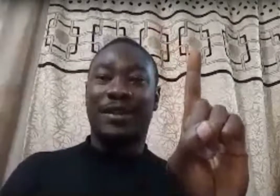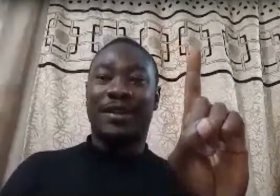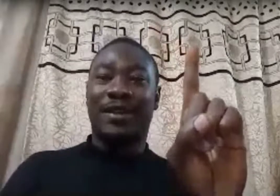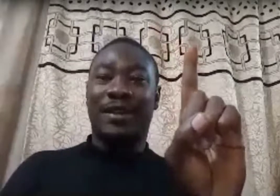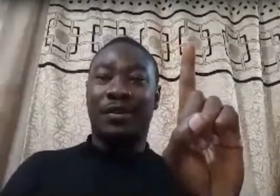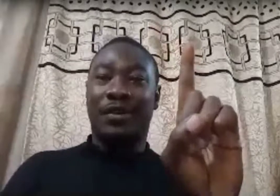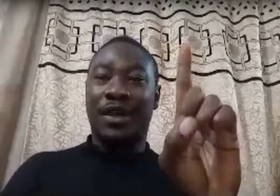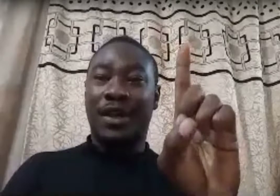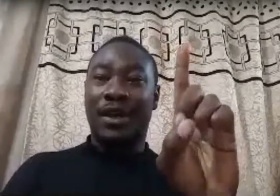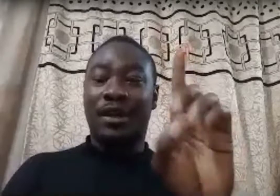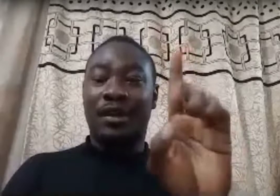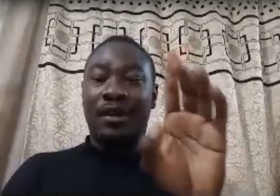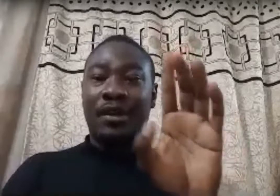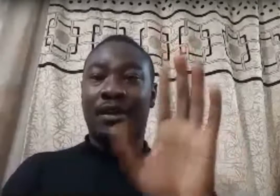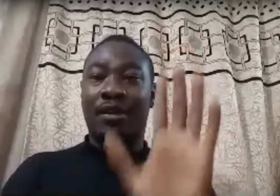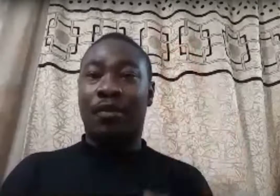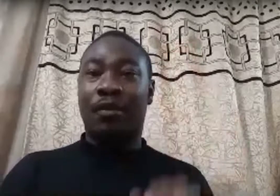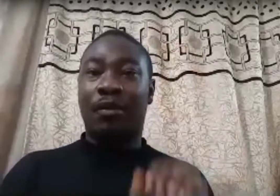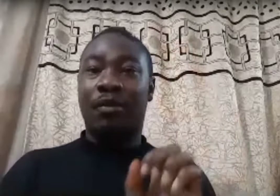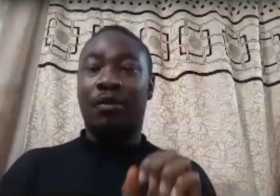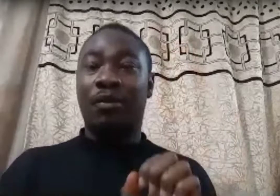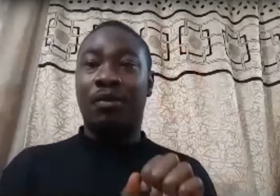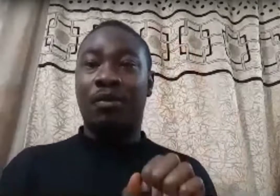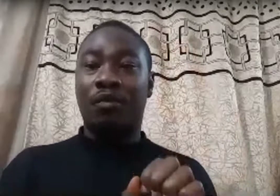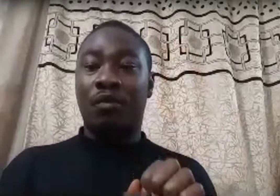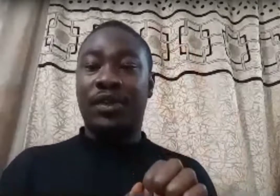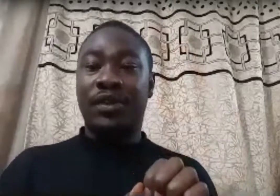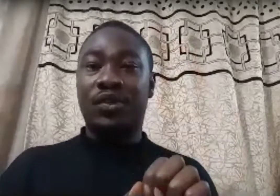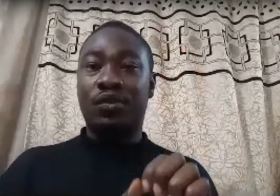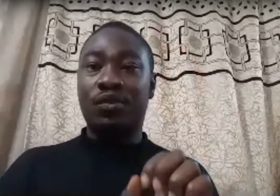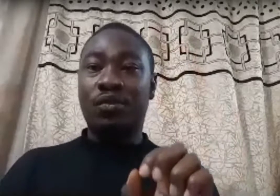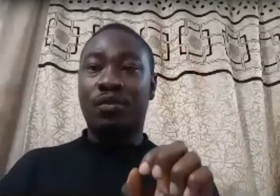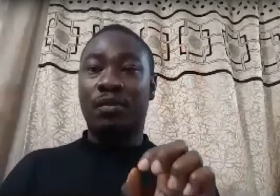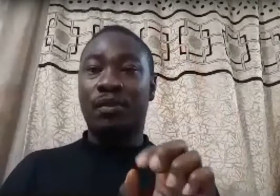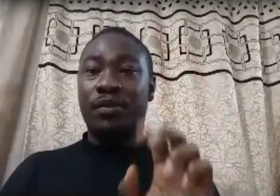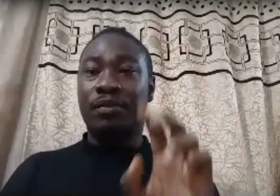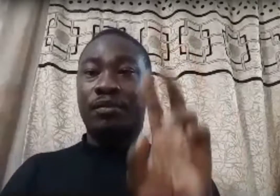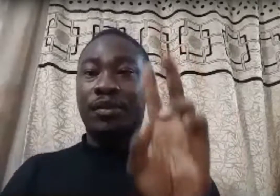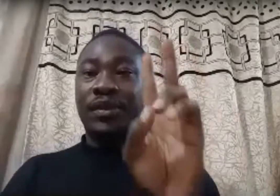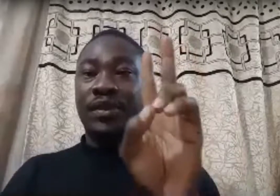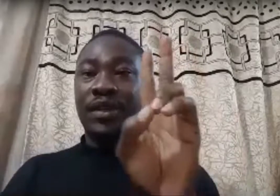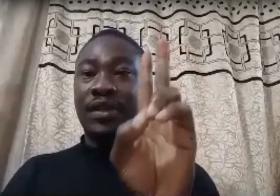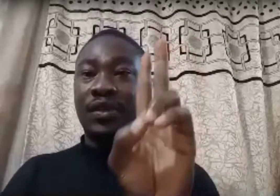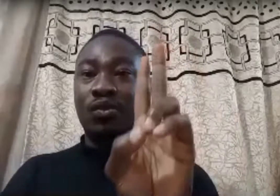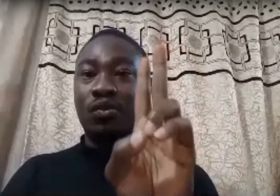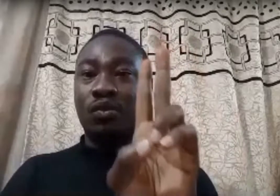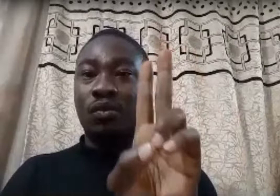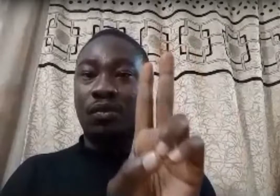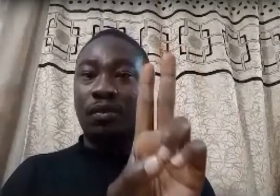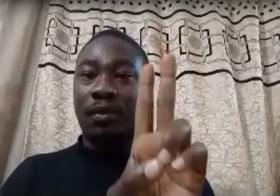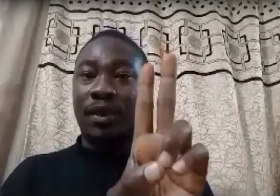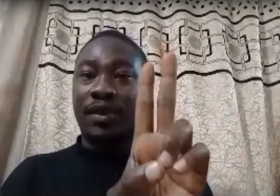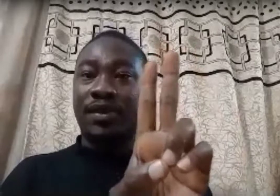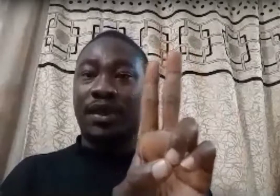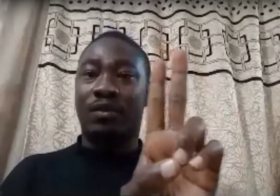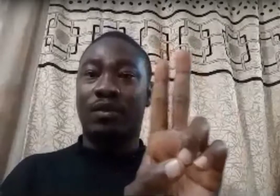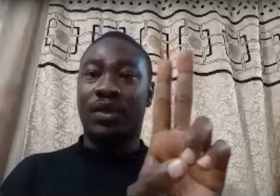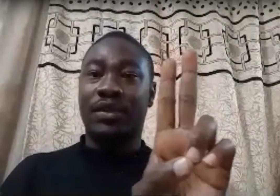Okay. Now, what is 2? This is letter 2 in sign language. I